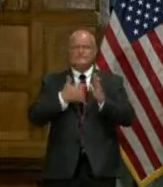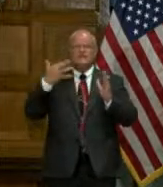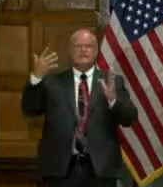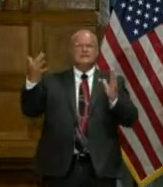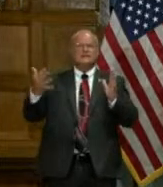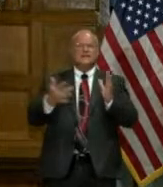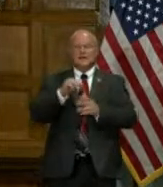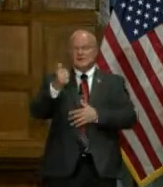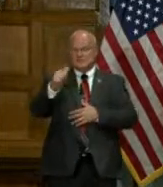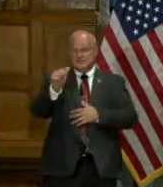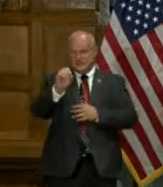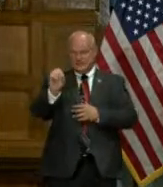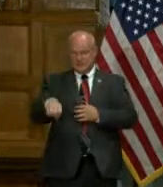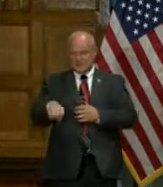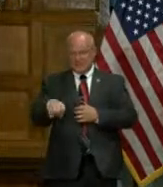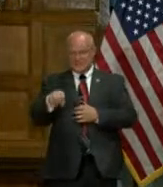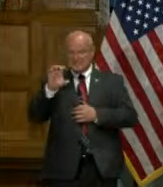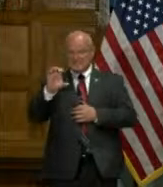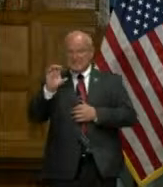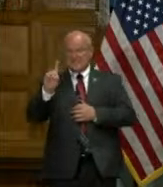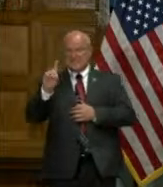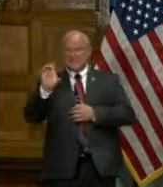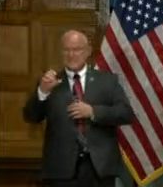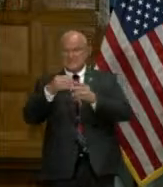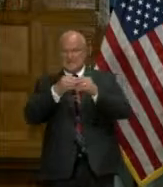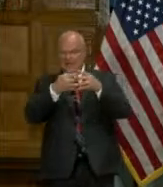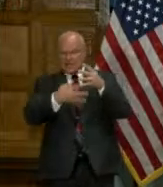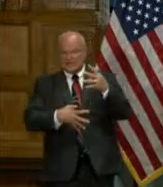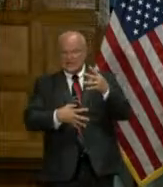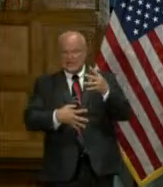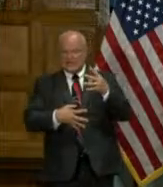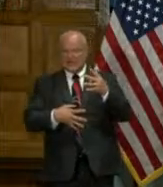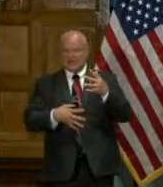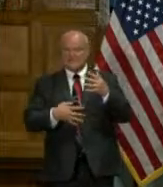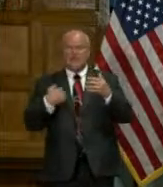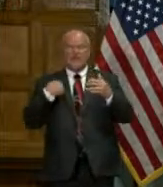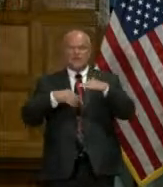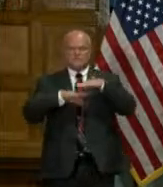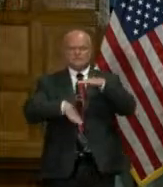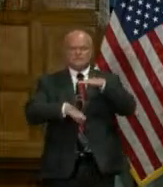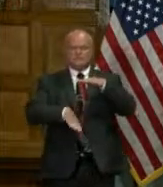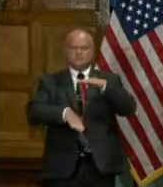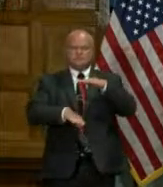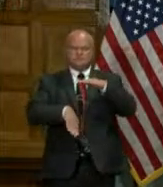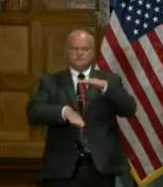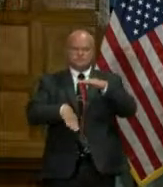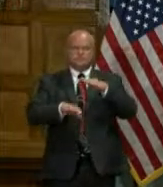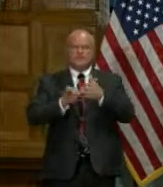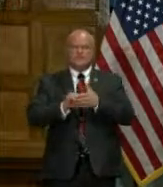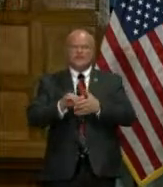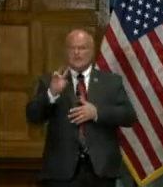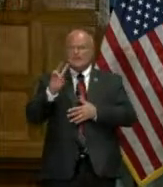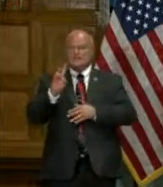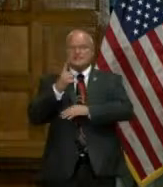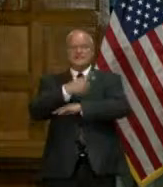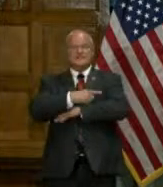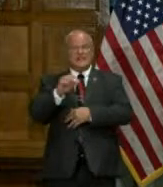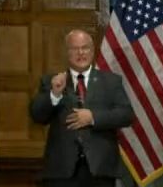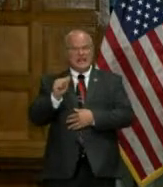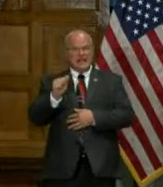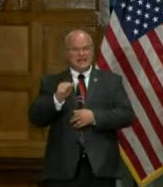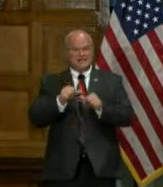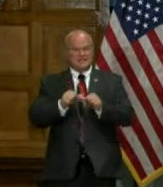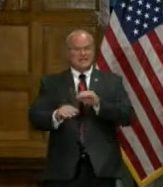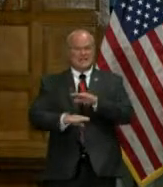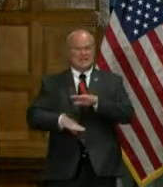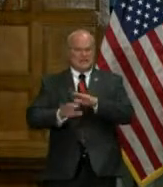time. 10% is, of course, the CDC guidelines. We've largely stayed underneath that. Our 7-day rolling average